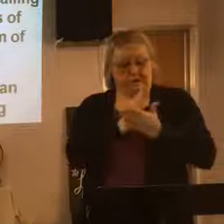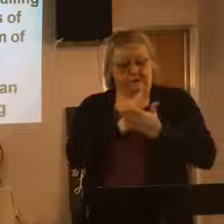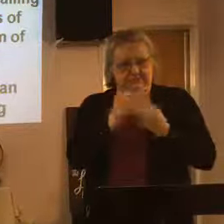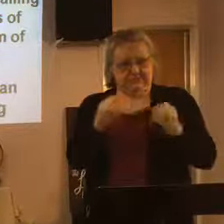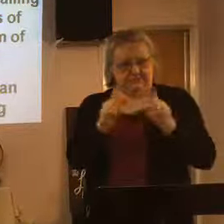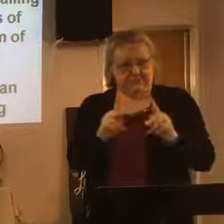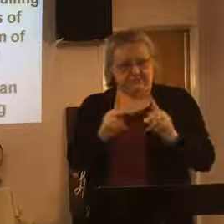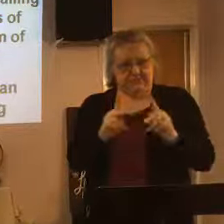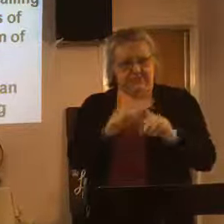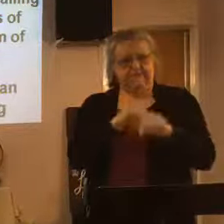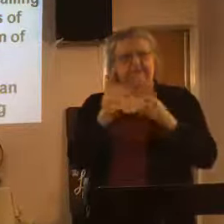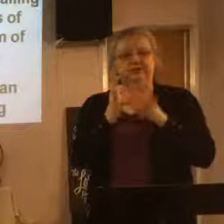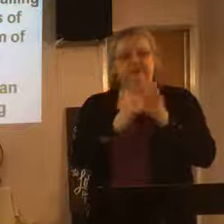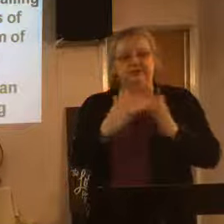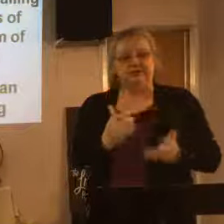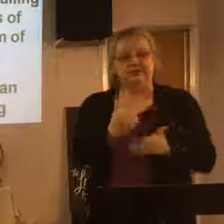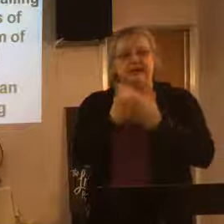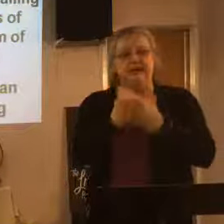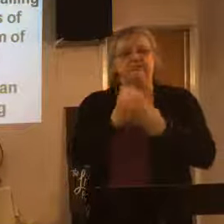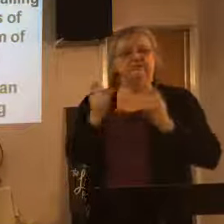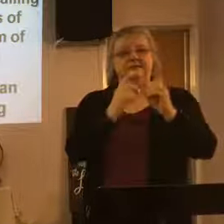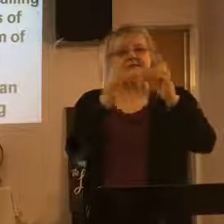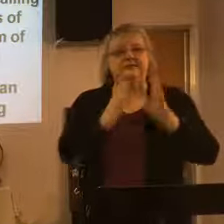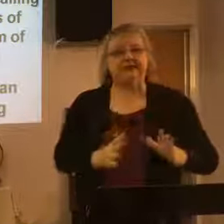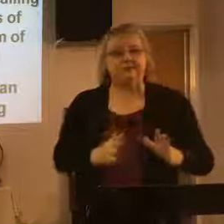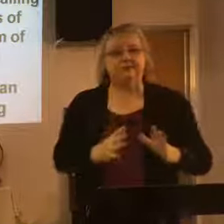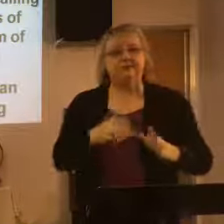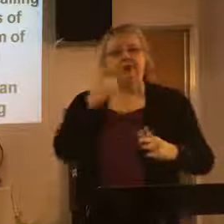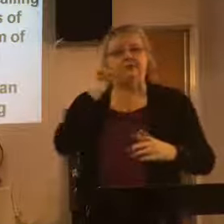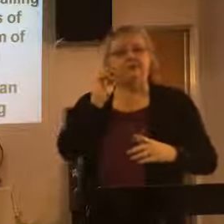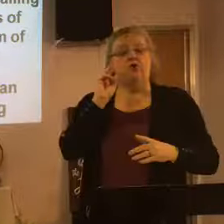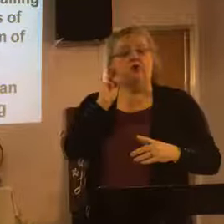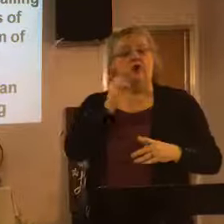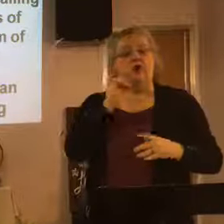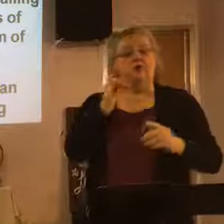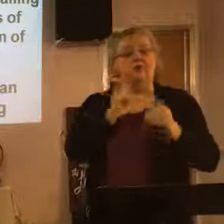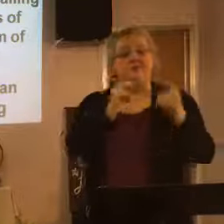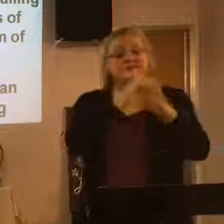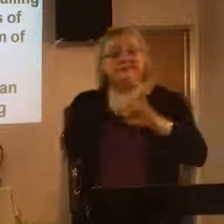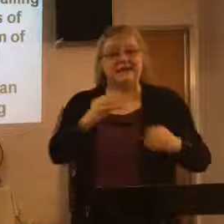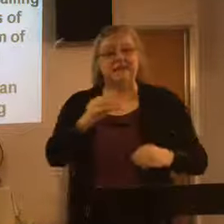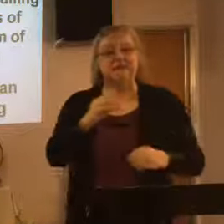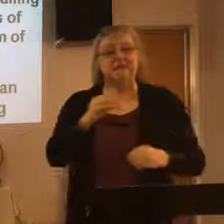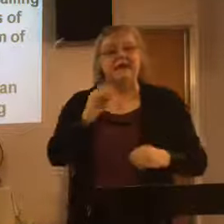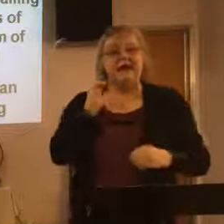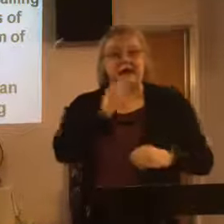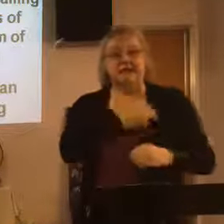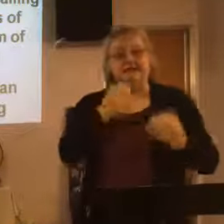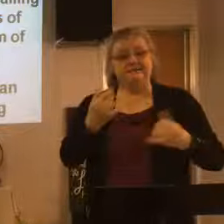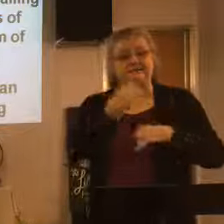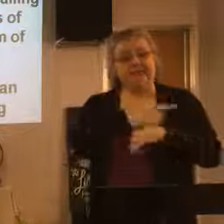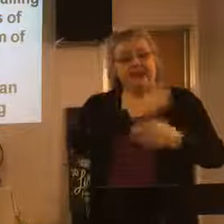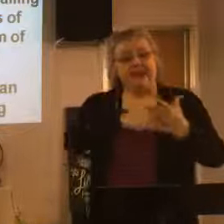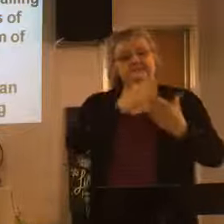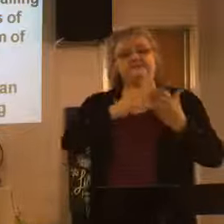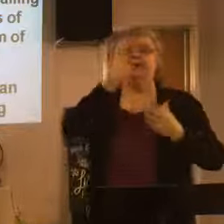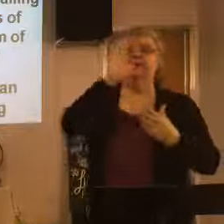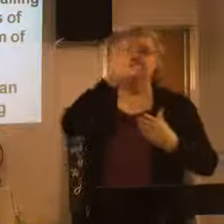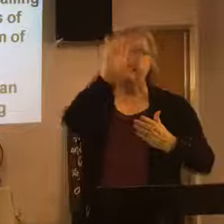Jesus helps his disciples and for us today to recognize as a part of the citizen and the kingdom of